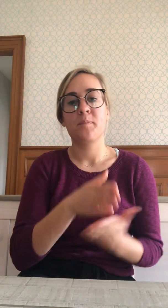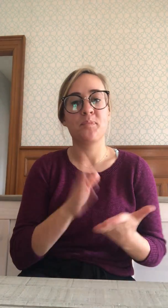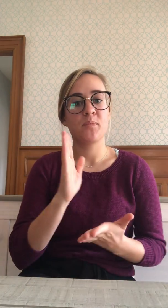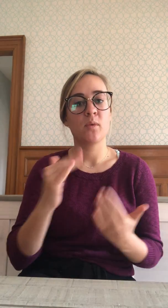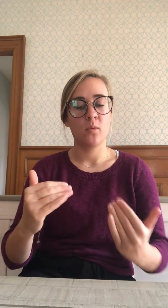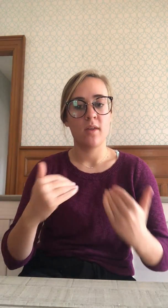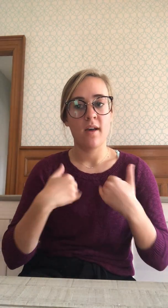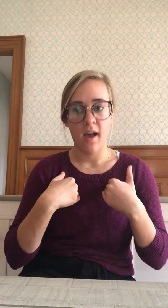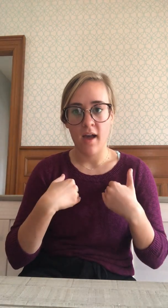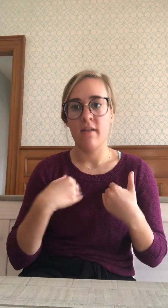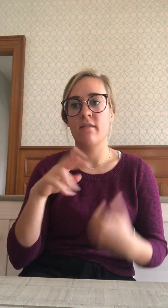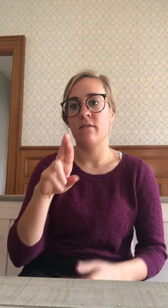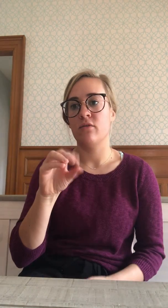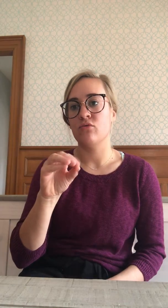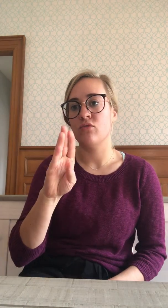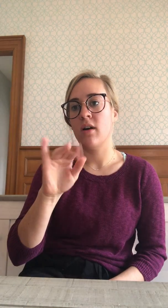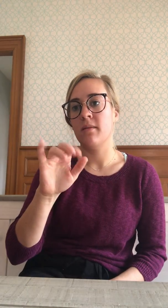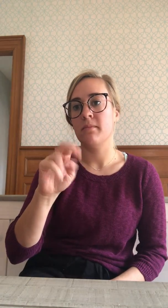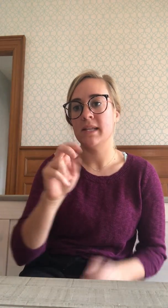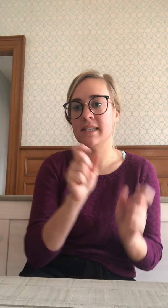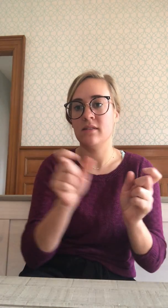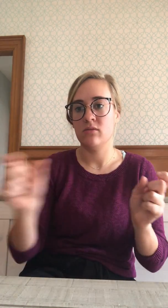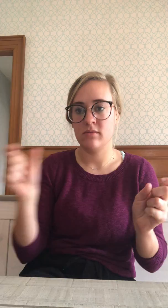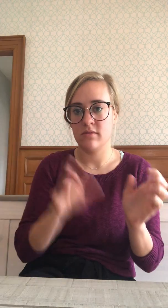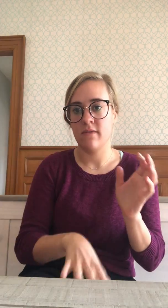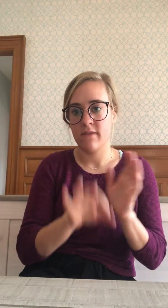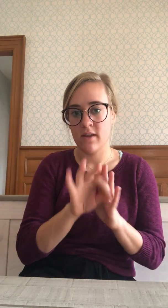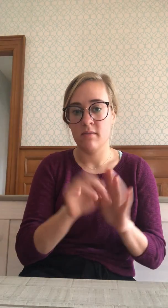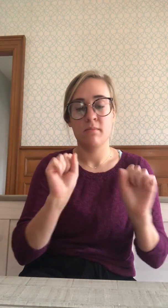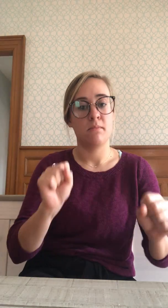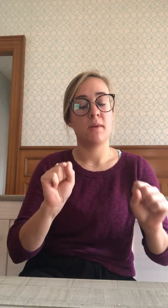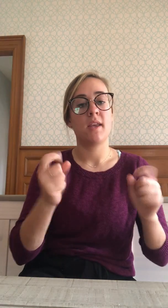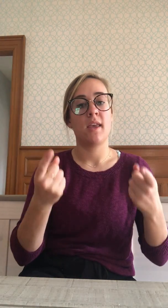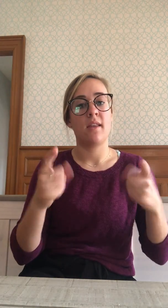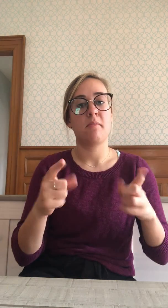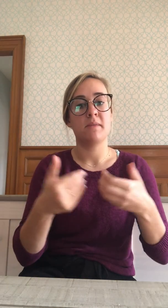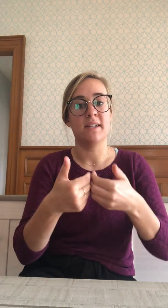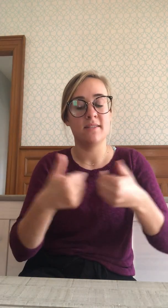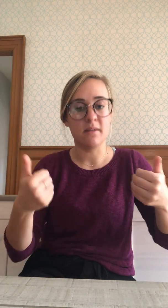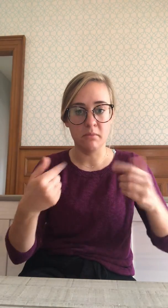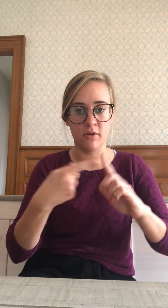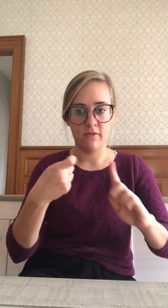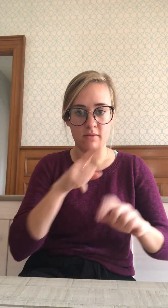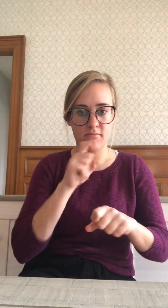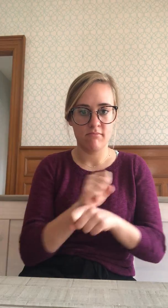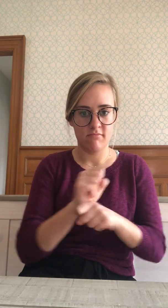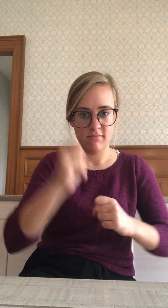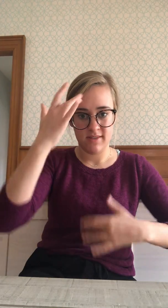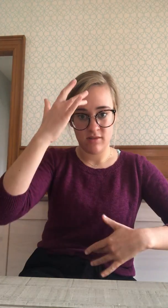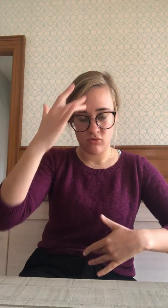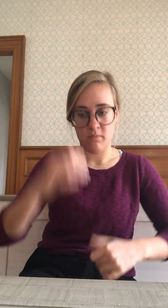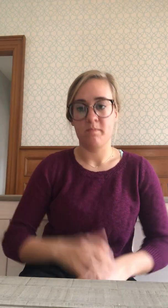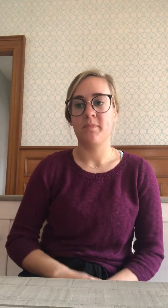finding, but it can also occur separate from a syndrome. Now, if you look over here, you